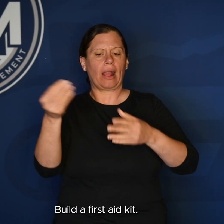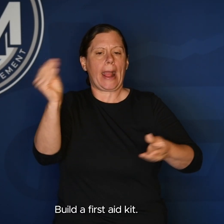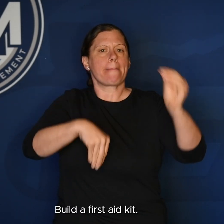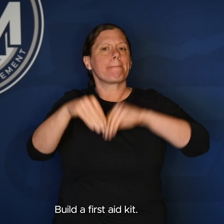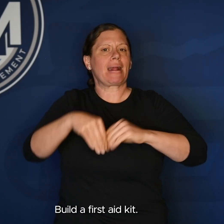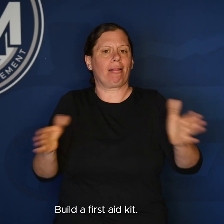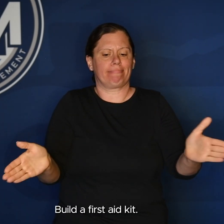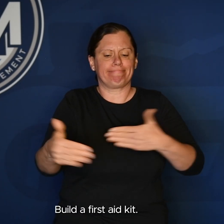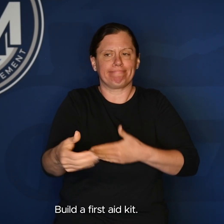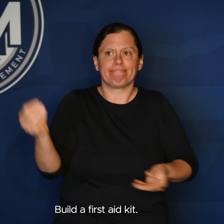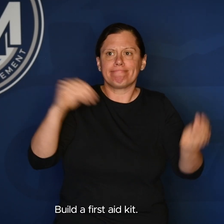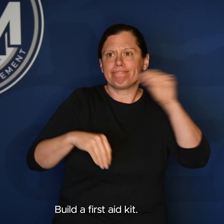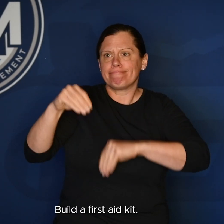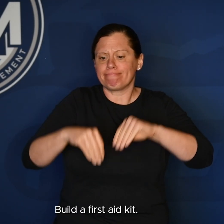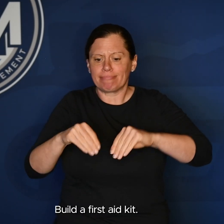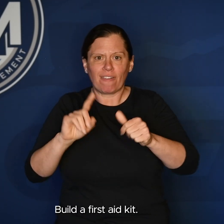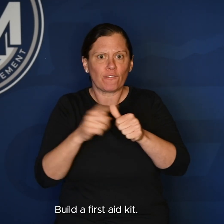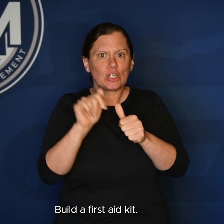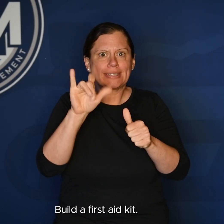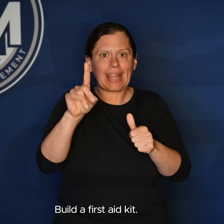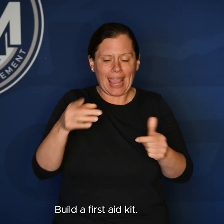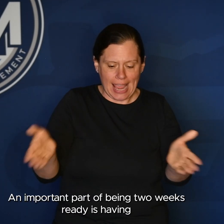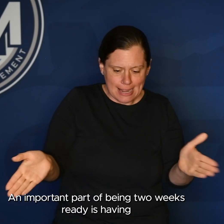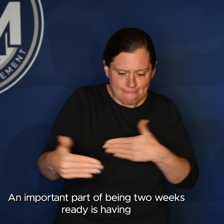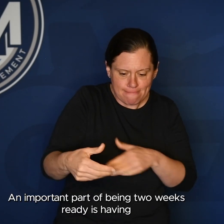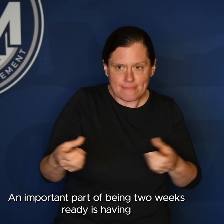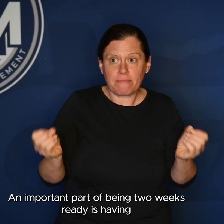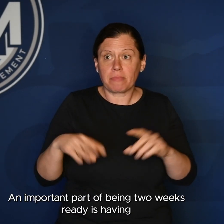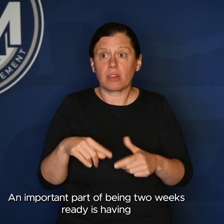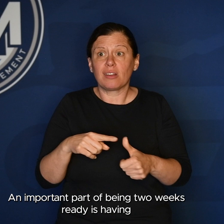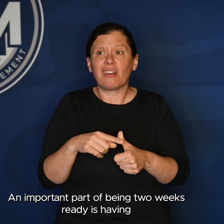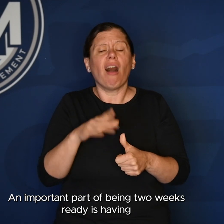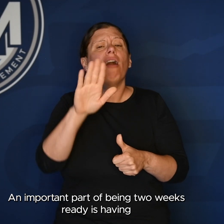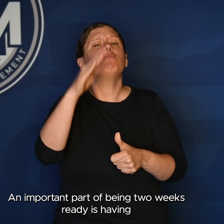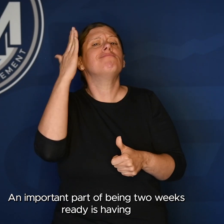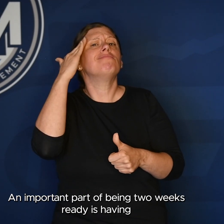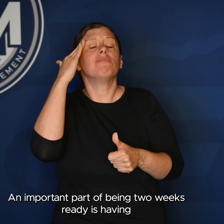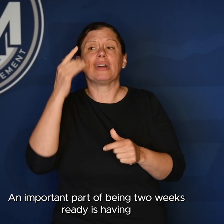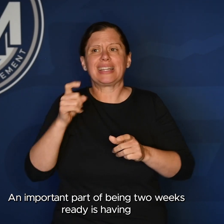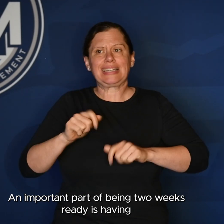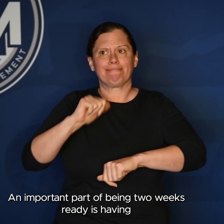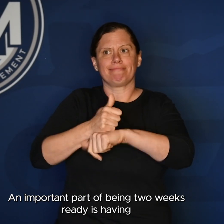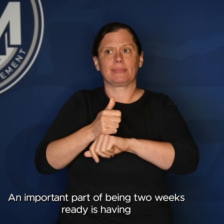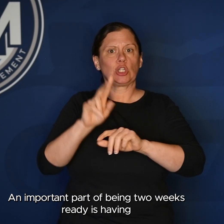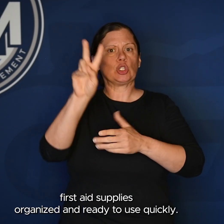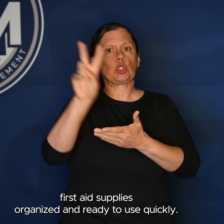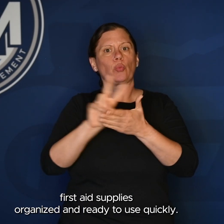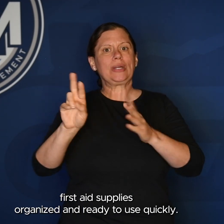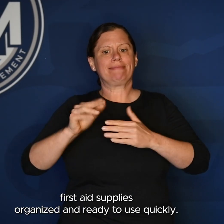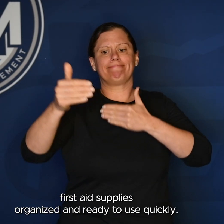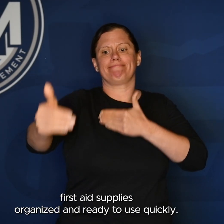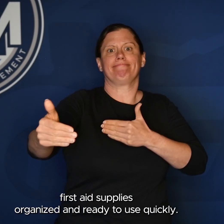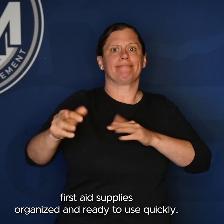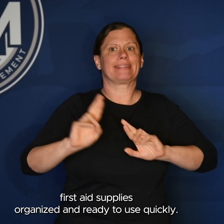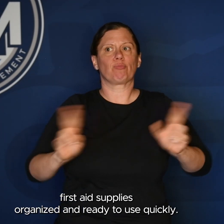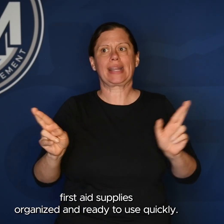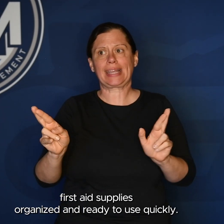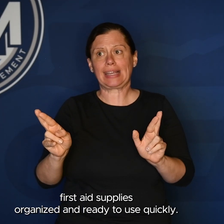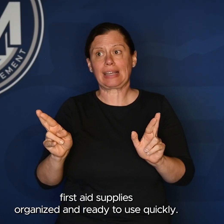Build a first aid kit. An important part of being 2 weeks ready is having first aid supplies organized and ready